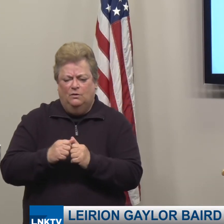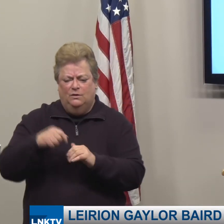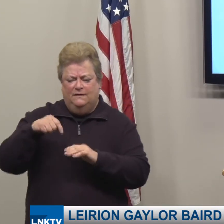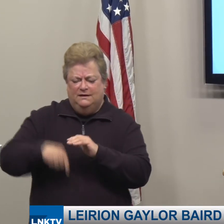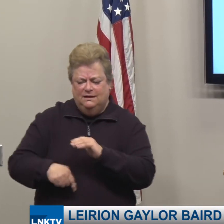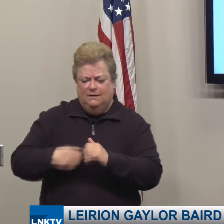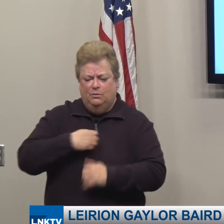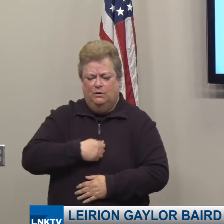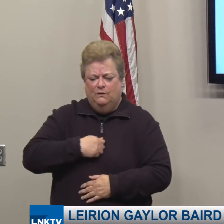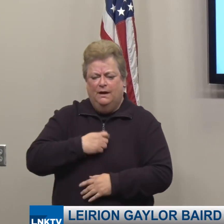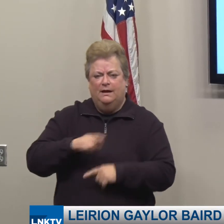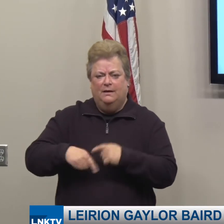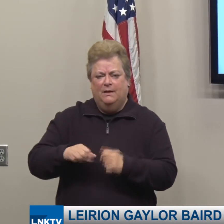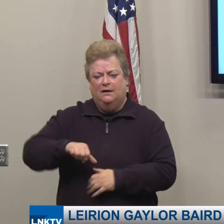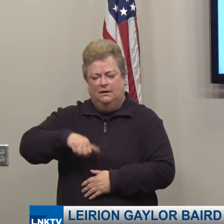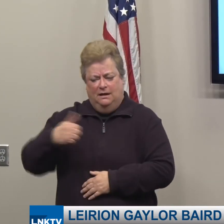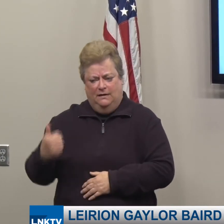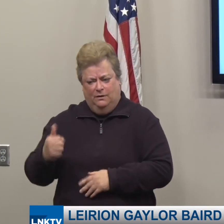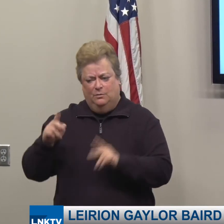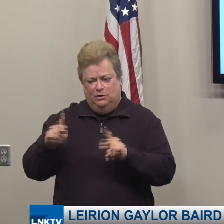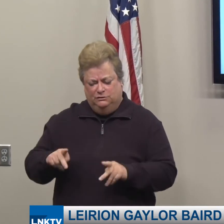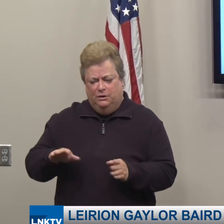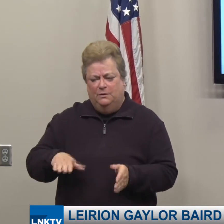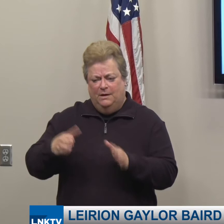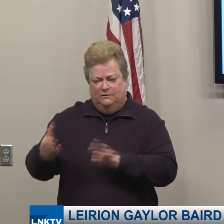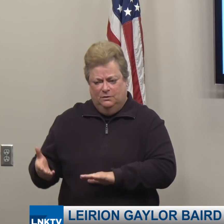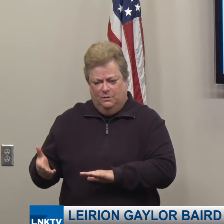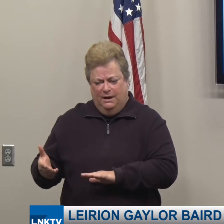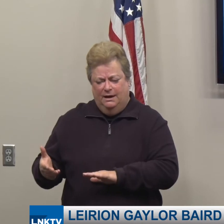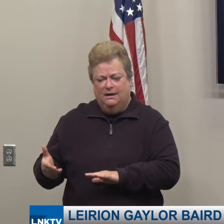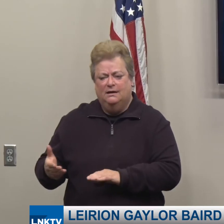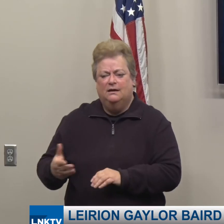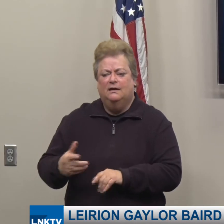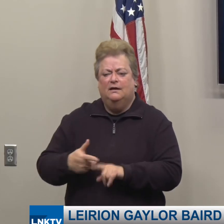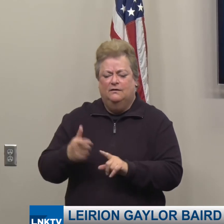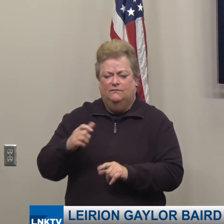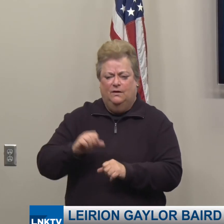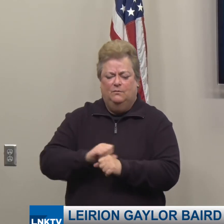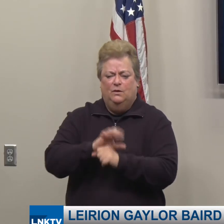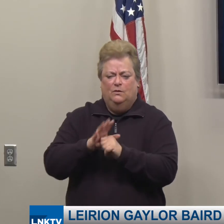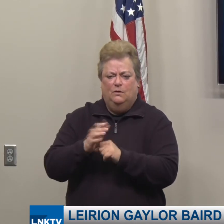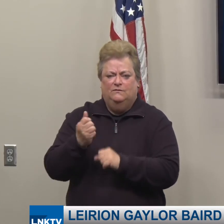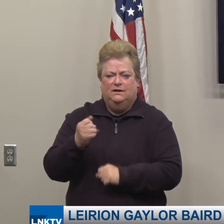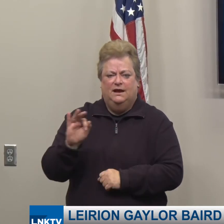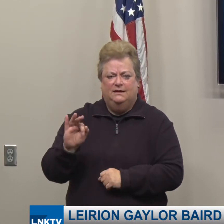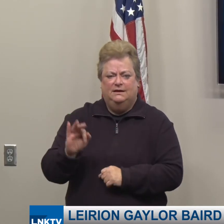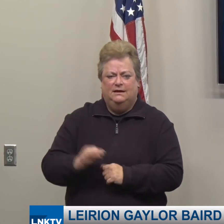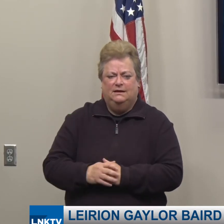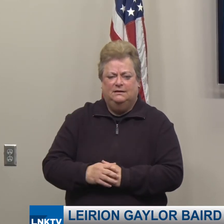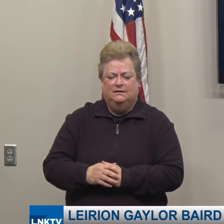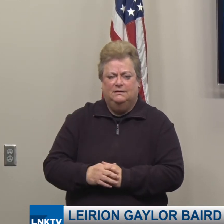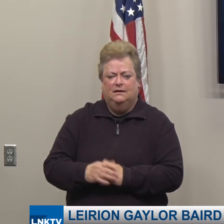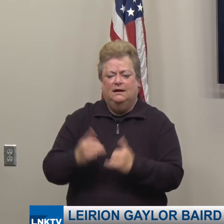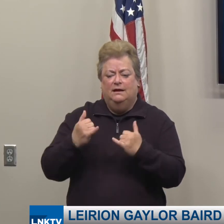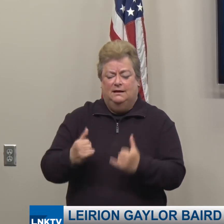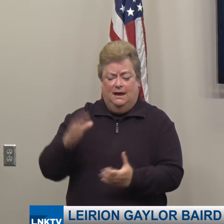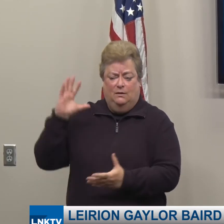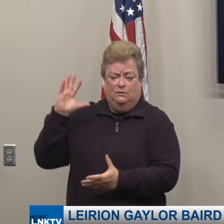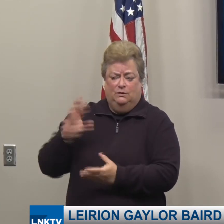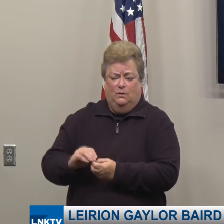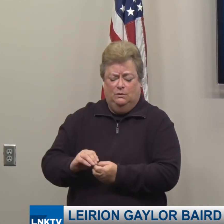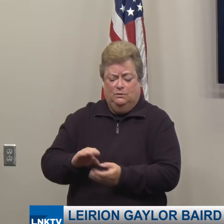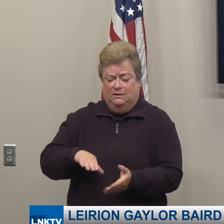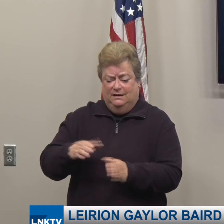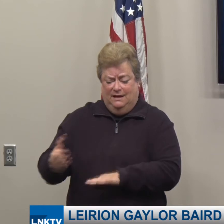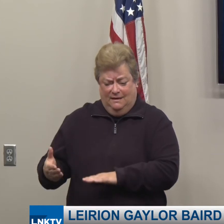the loss of another member of our community who has passed away from COVID-19. That brings our total